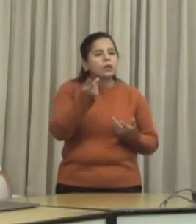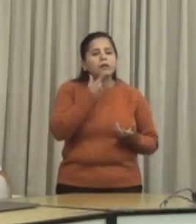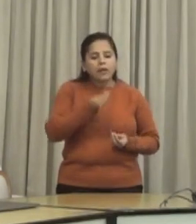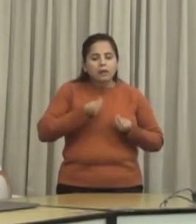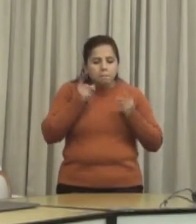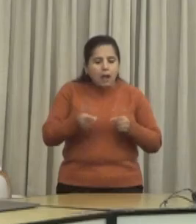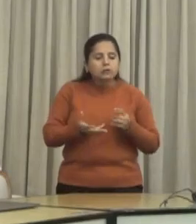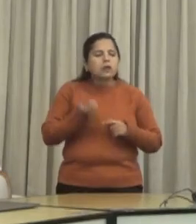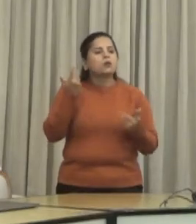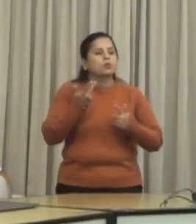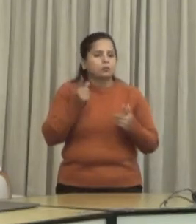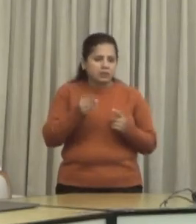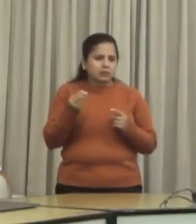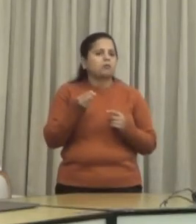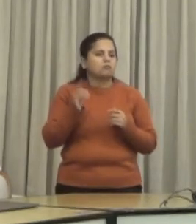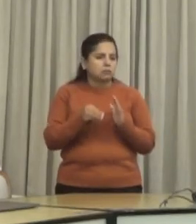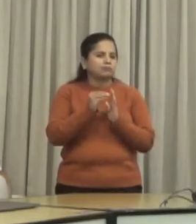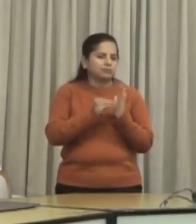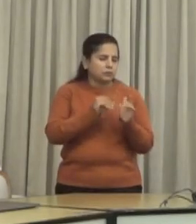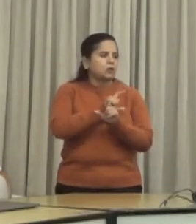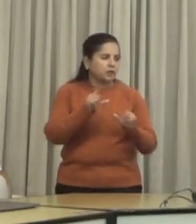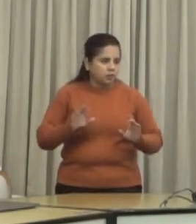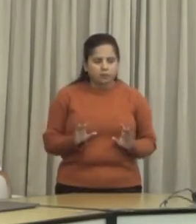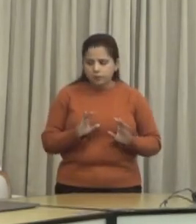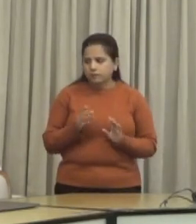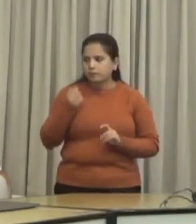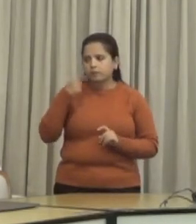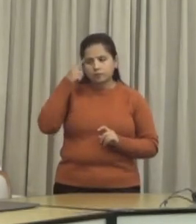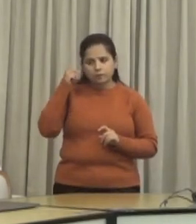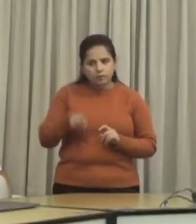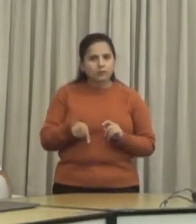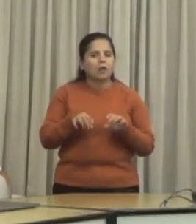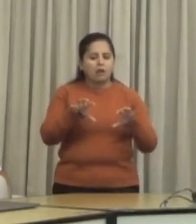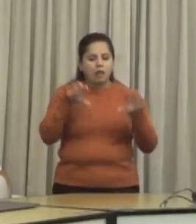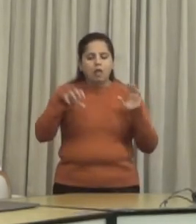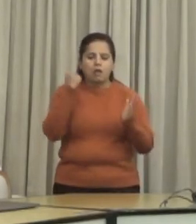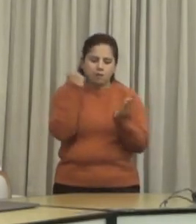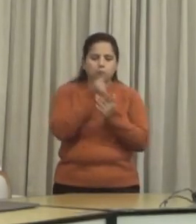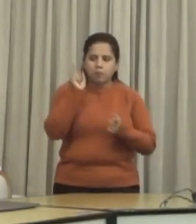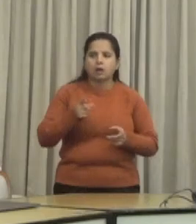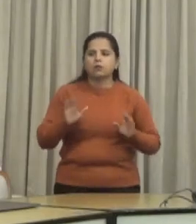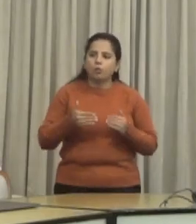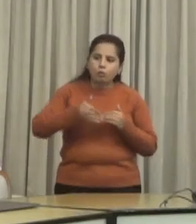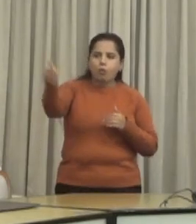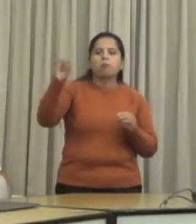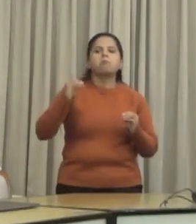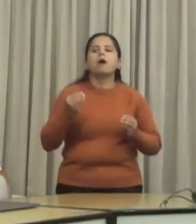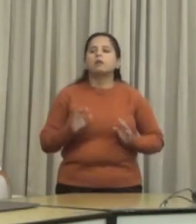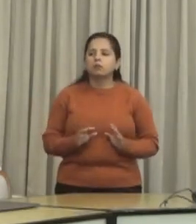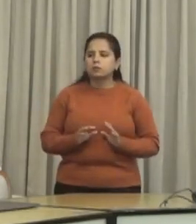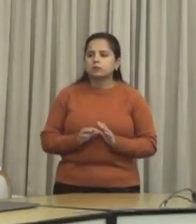should get, that should be specifically mentioned, and I think it should be notarized or whatever, that would, I think, go a long way